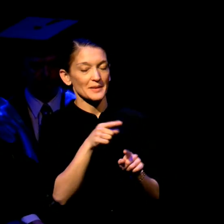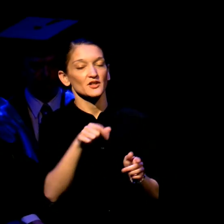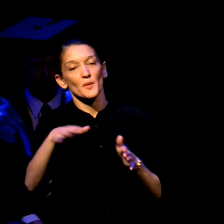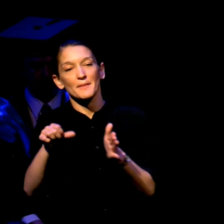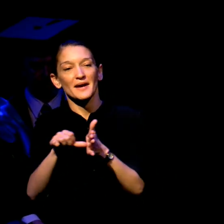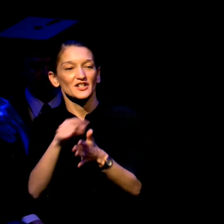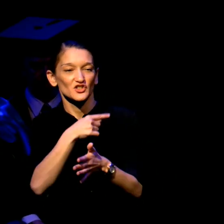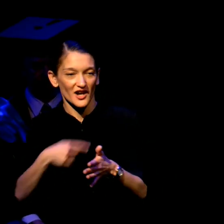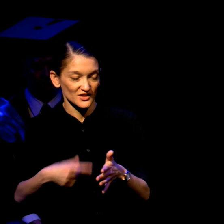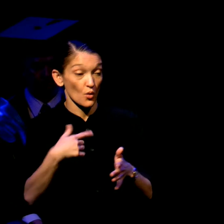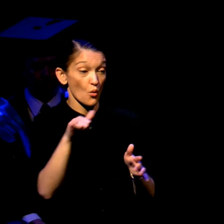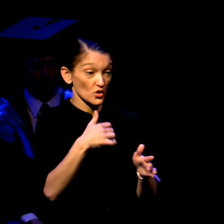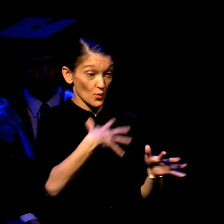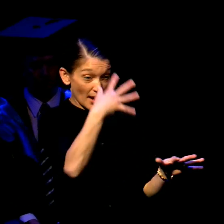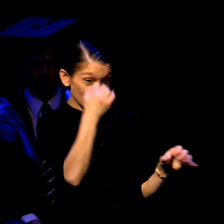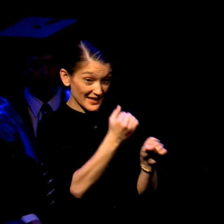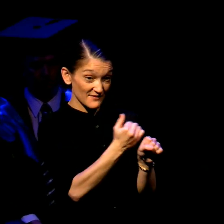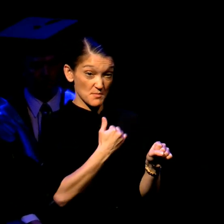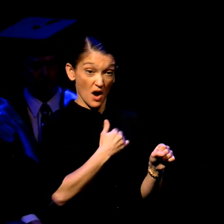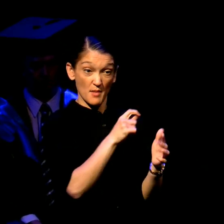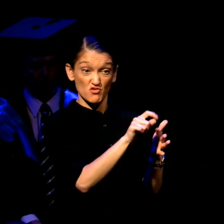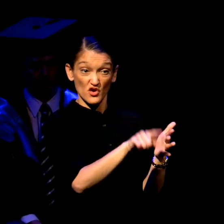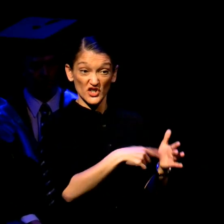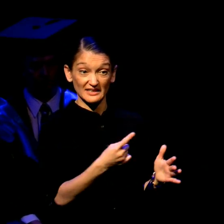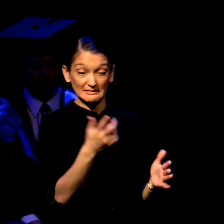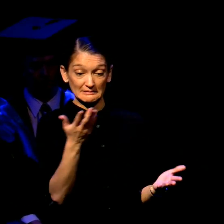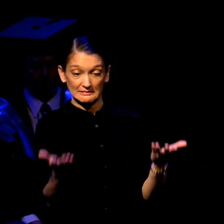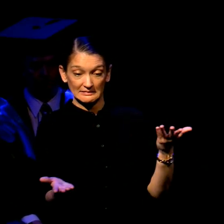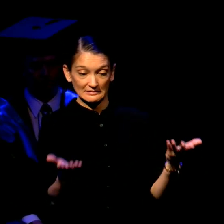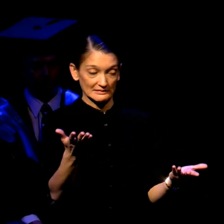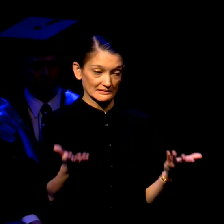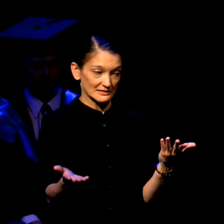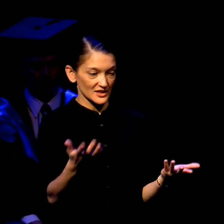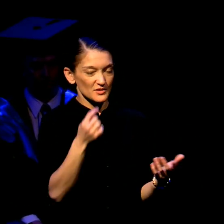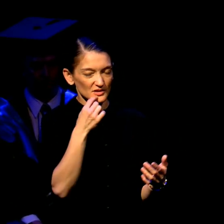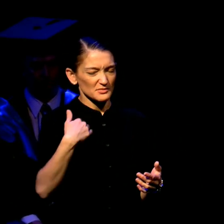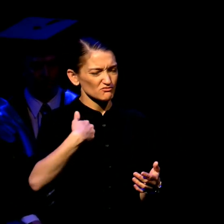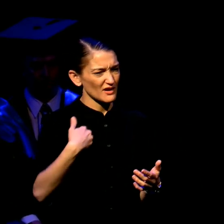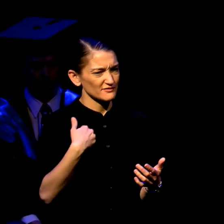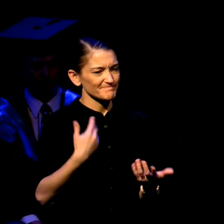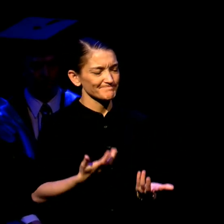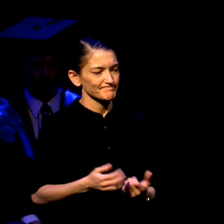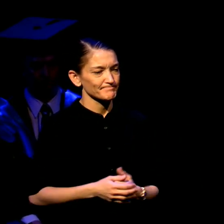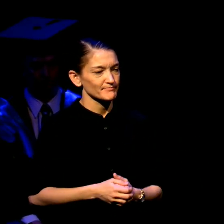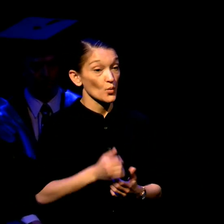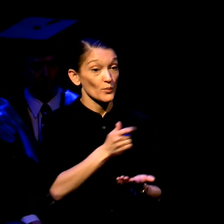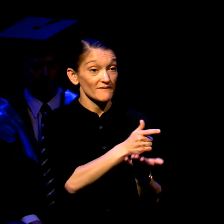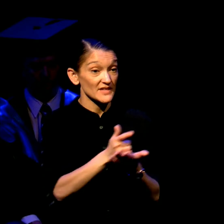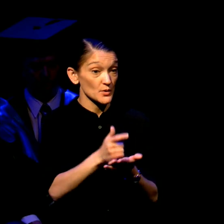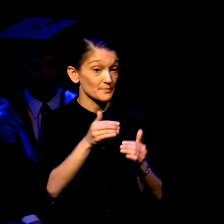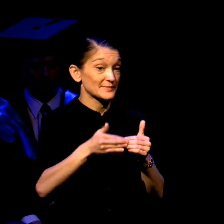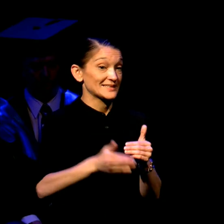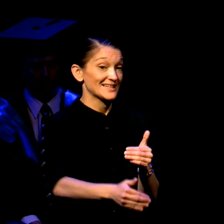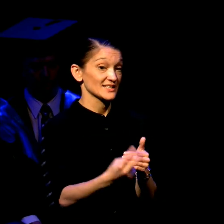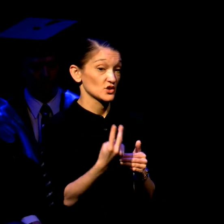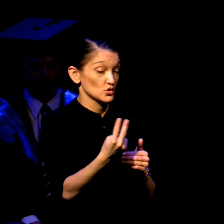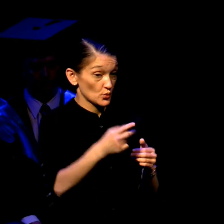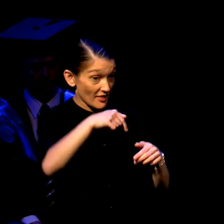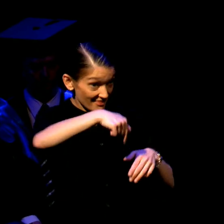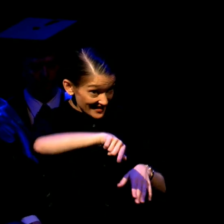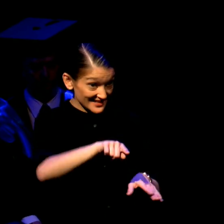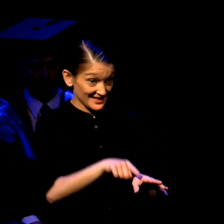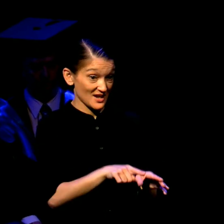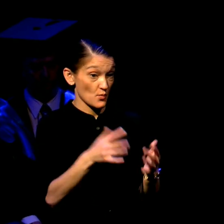36 volunteers I'd put together? It was genuinely a really, really tough time. We ended up filming season 2 this year with a live